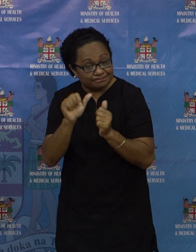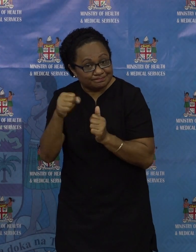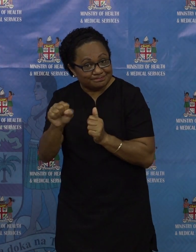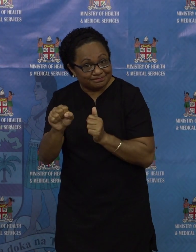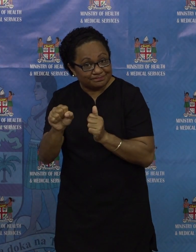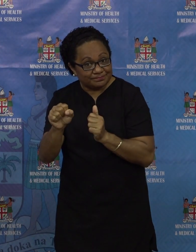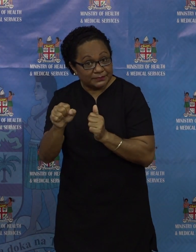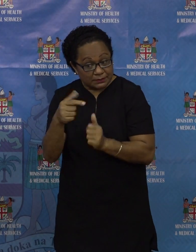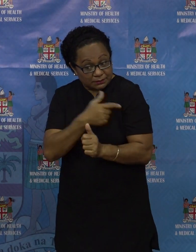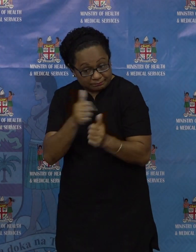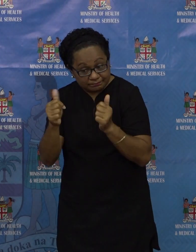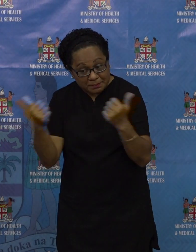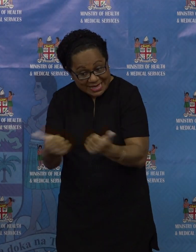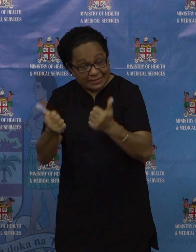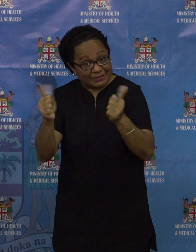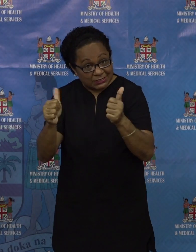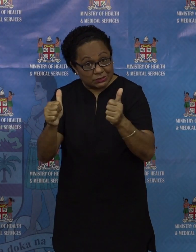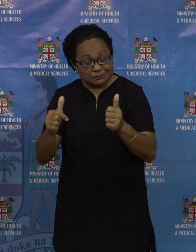before we consider lifting the border.